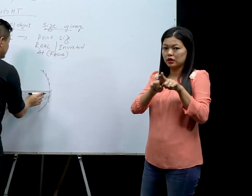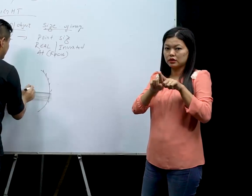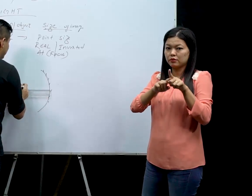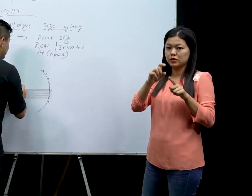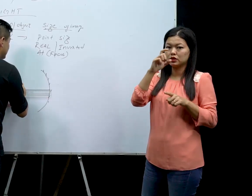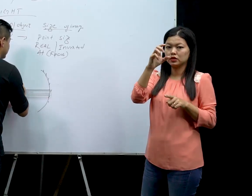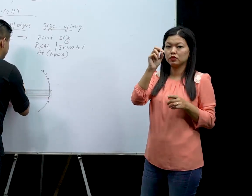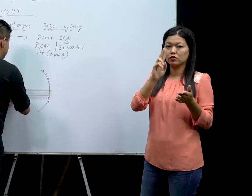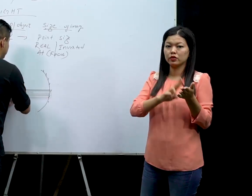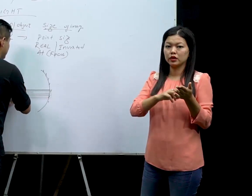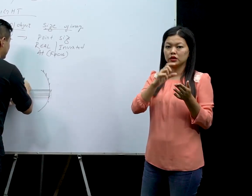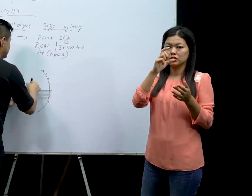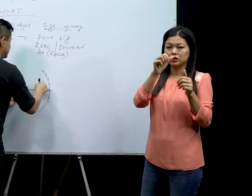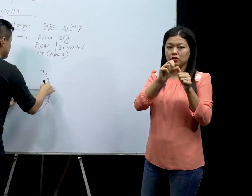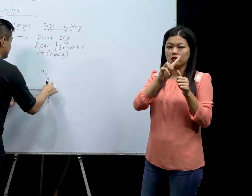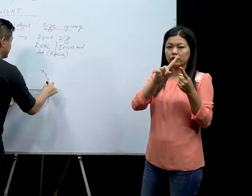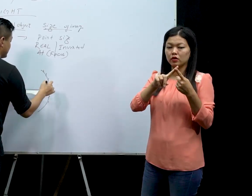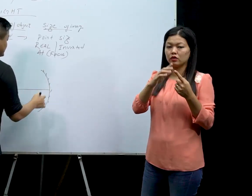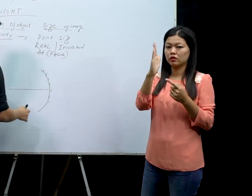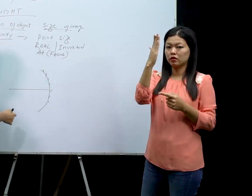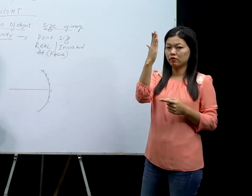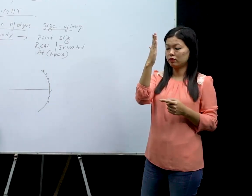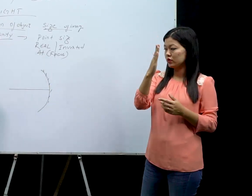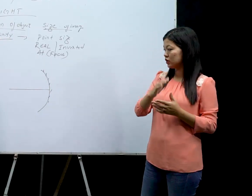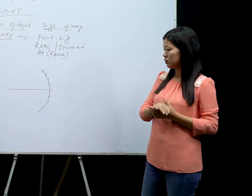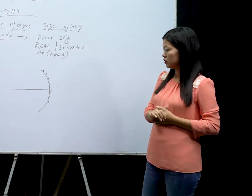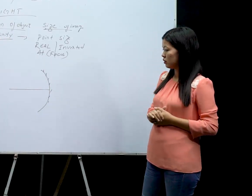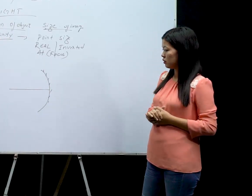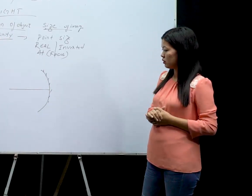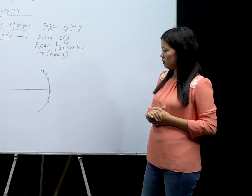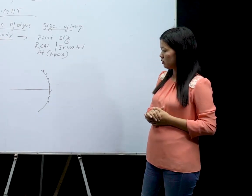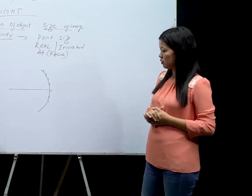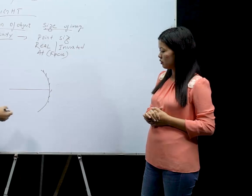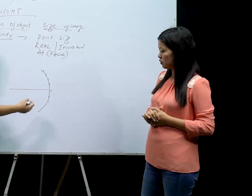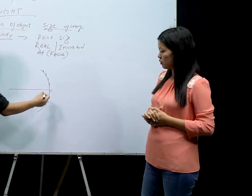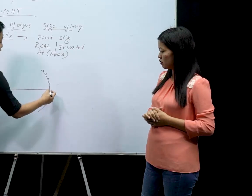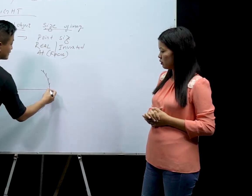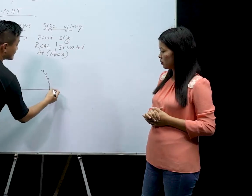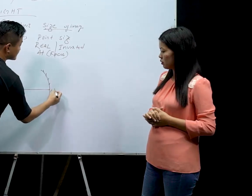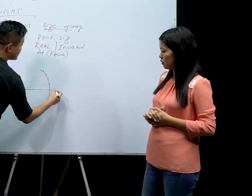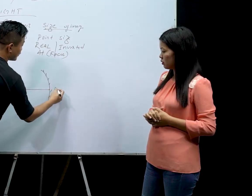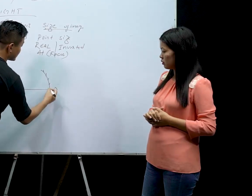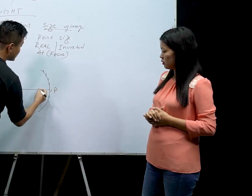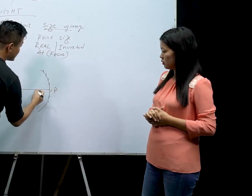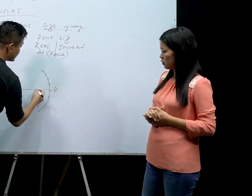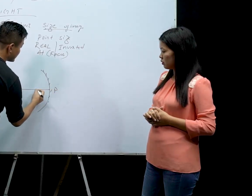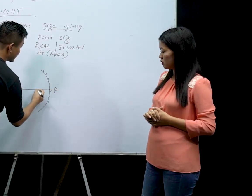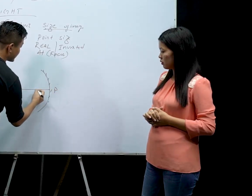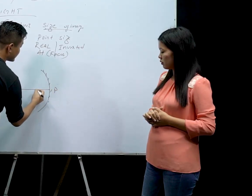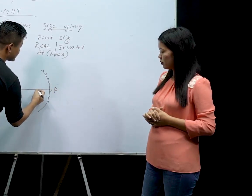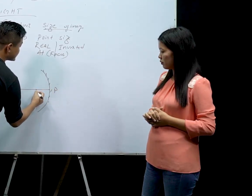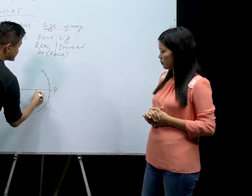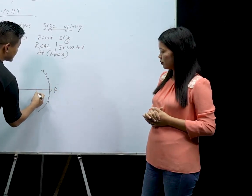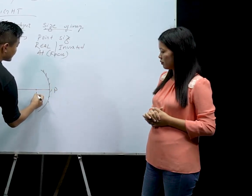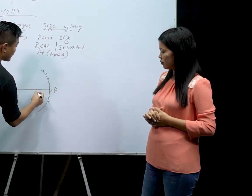now we have the principal axis here. Okay, so this is our principal axis, this is the pole,